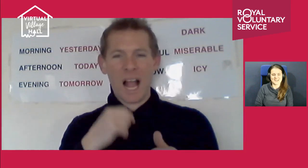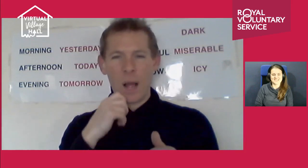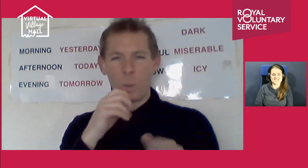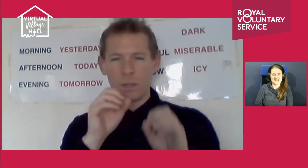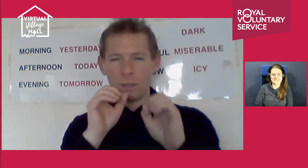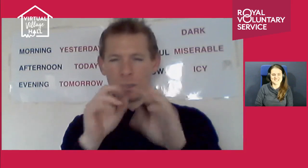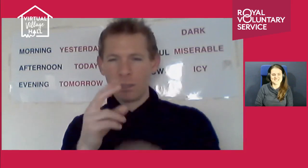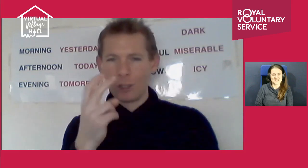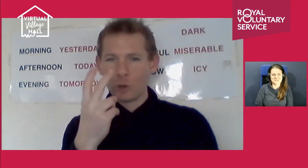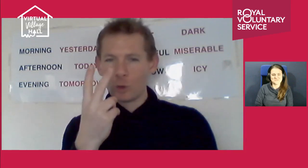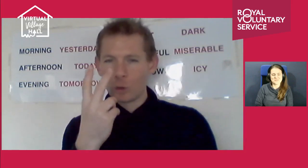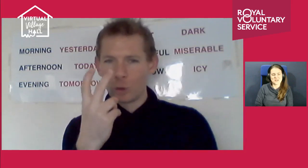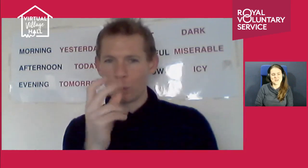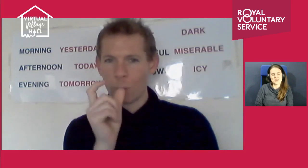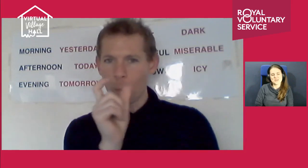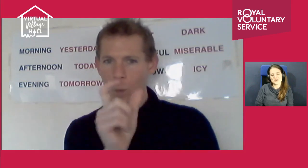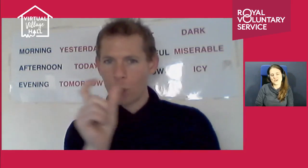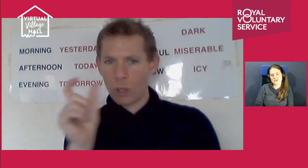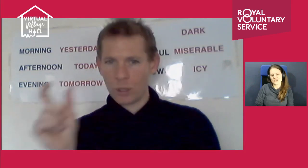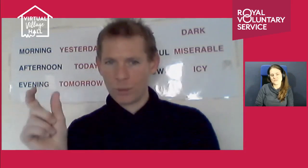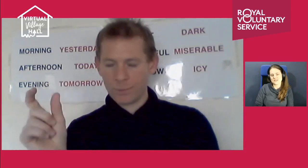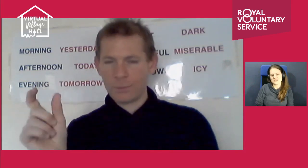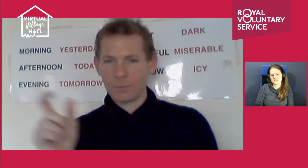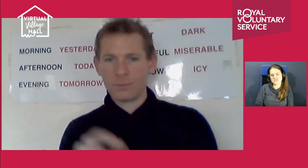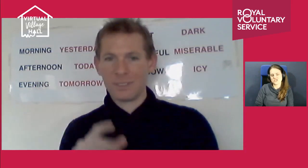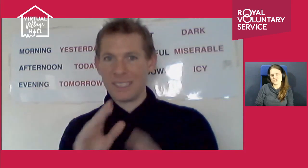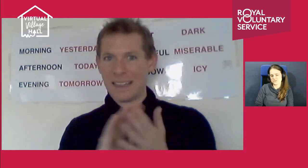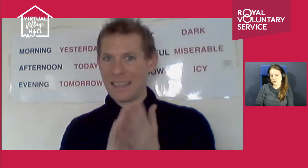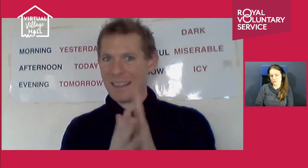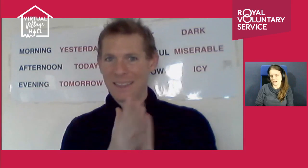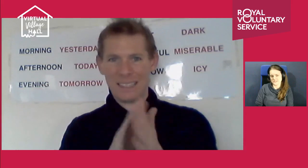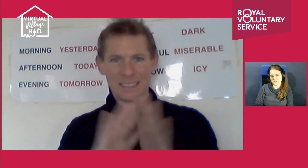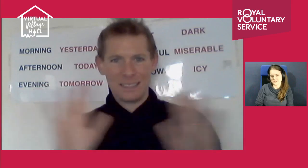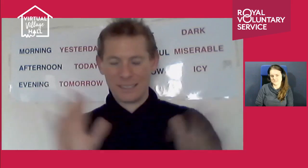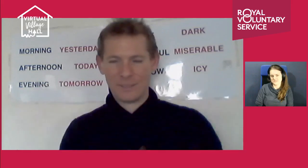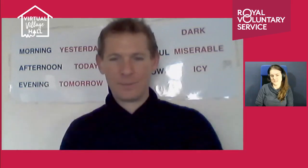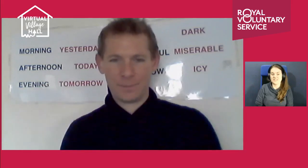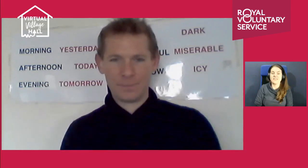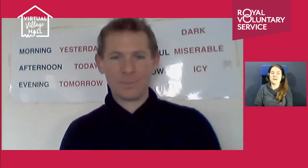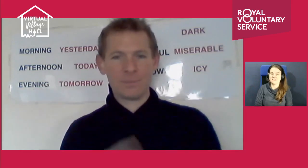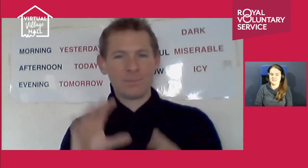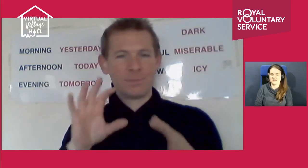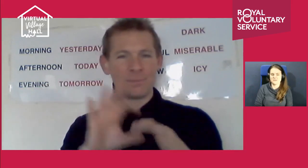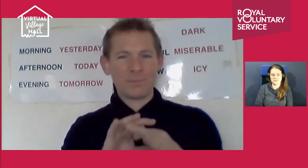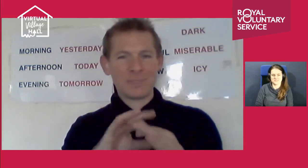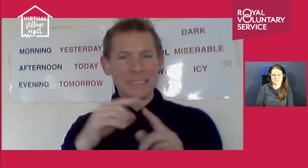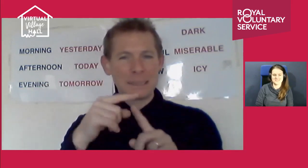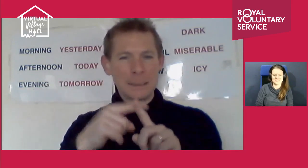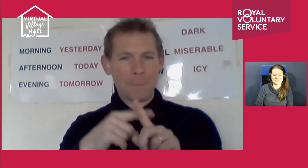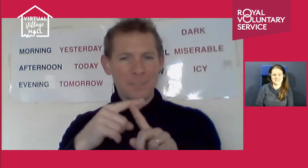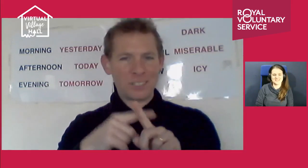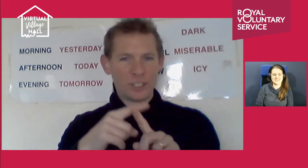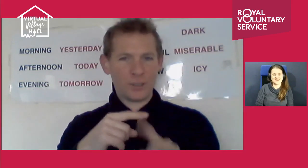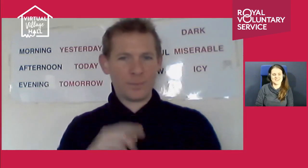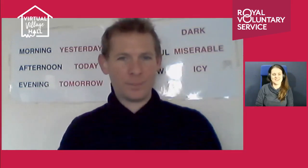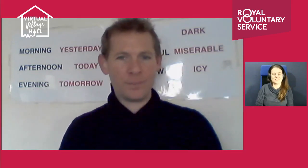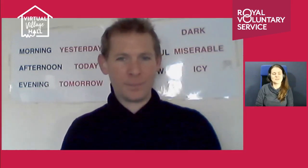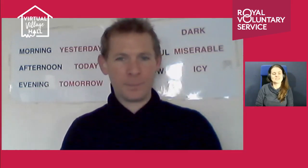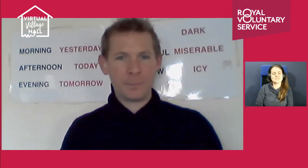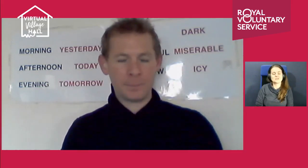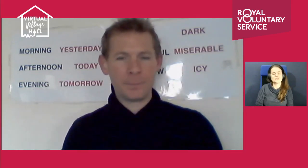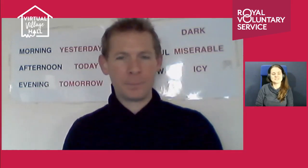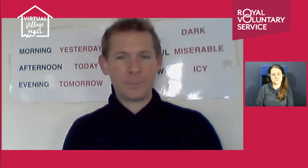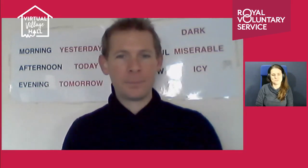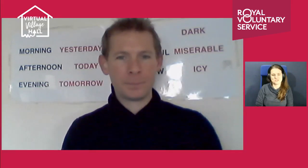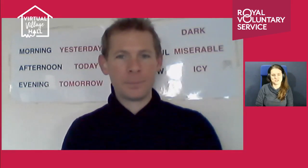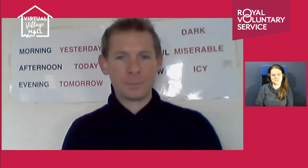All right, great. So now I'm going to teach you 2 more words. And then that's it, I promise. So it's